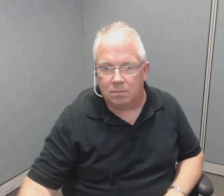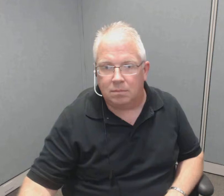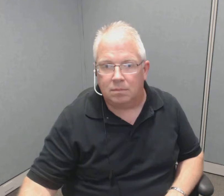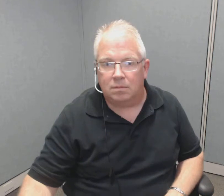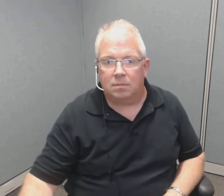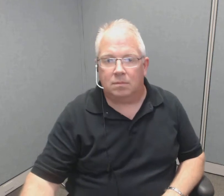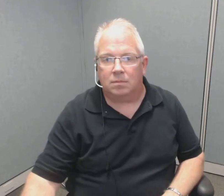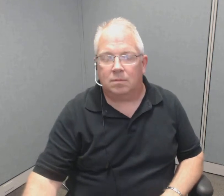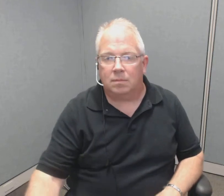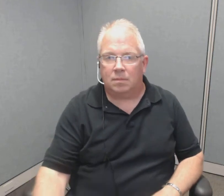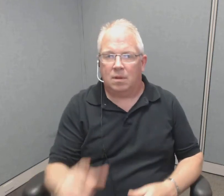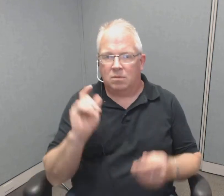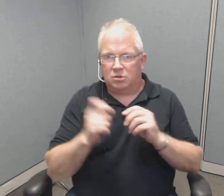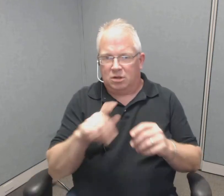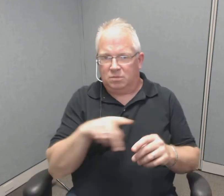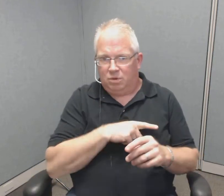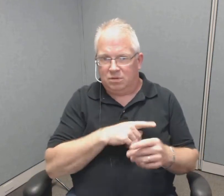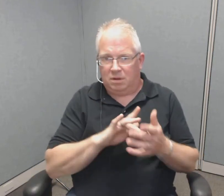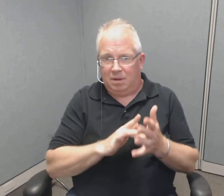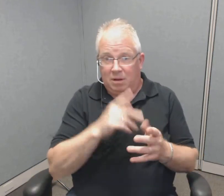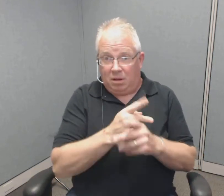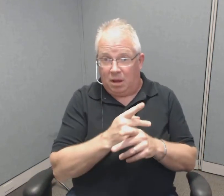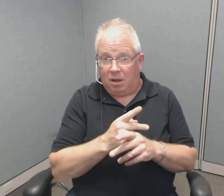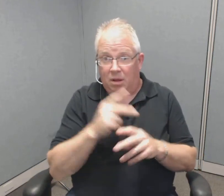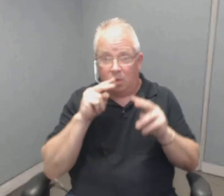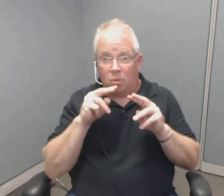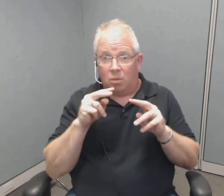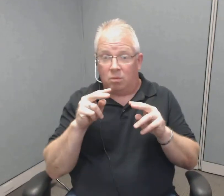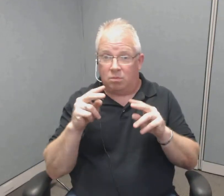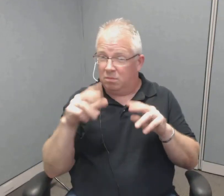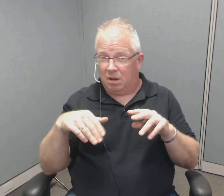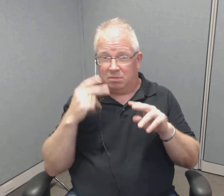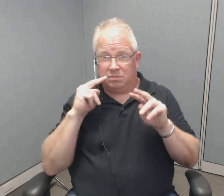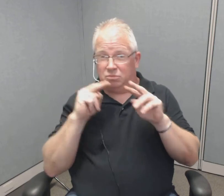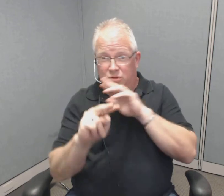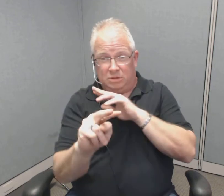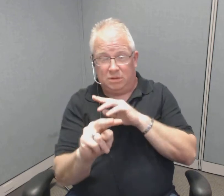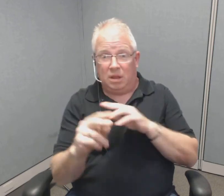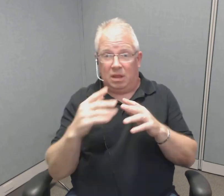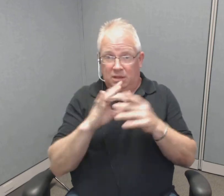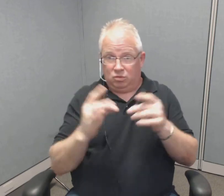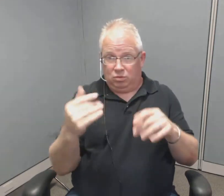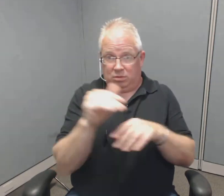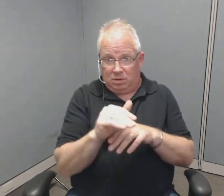care in ways none of us saw coming. His story tonight from Dr. Nancy Snyder. Why do we